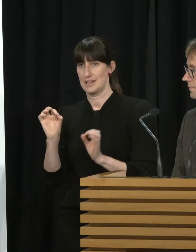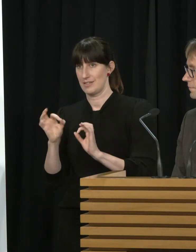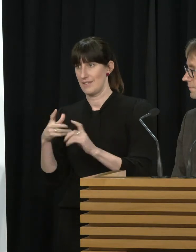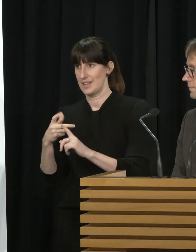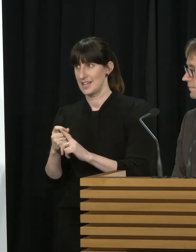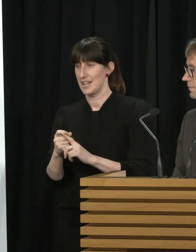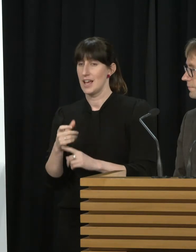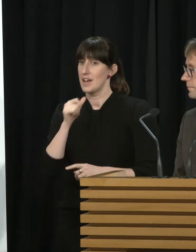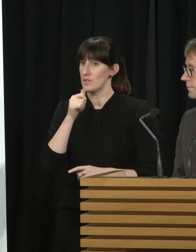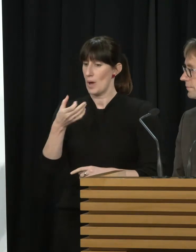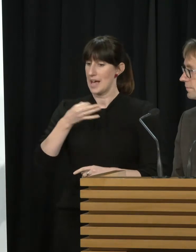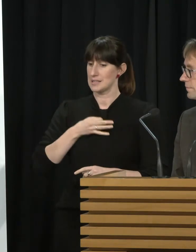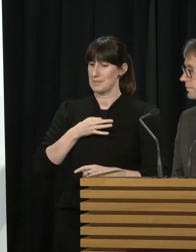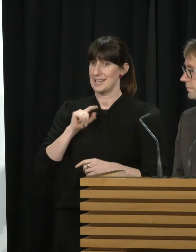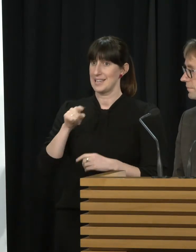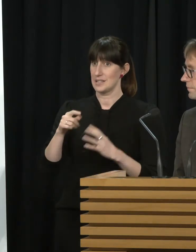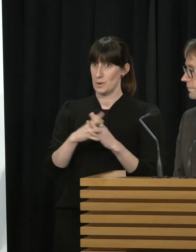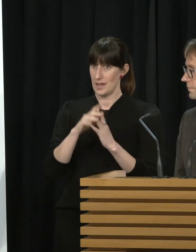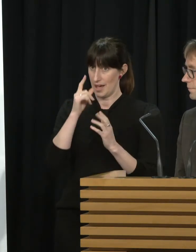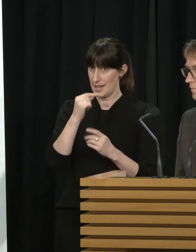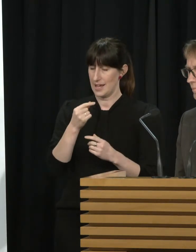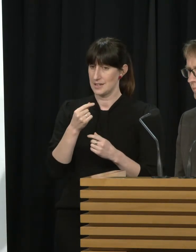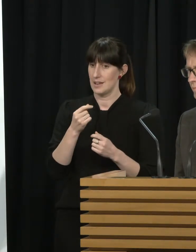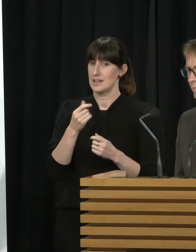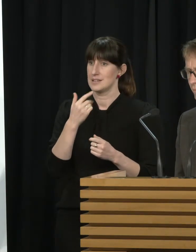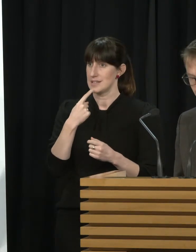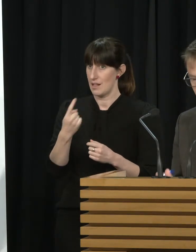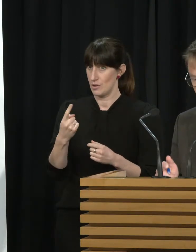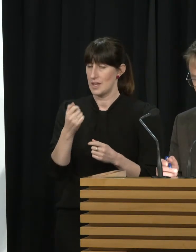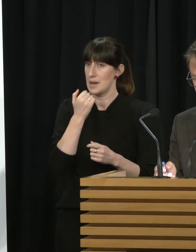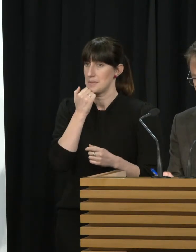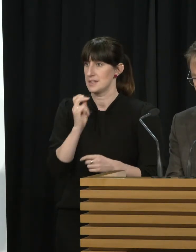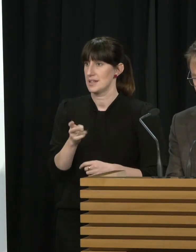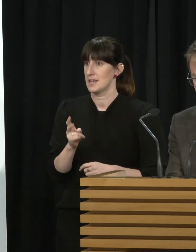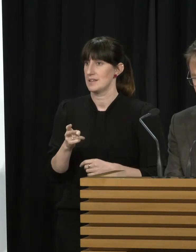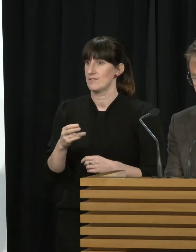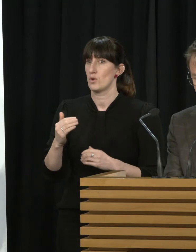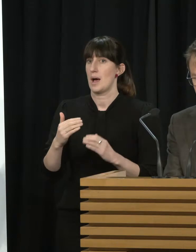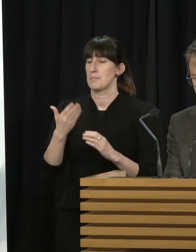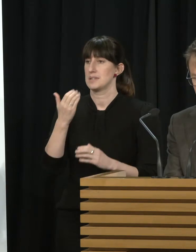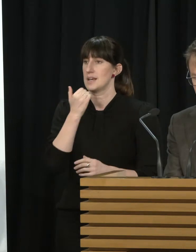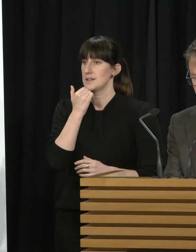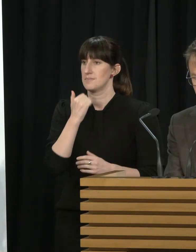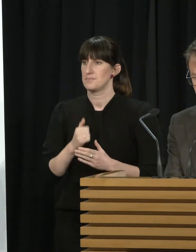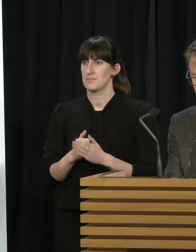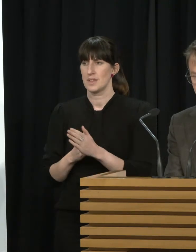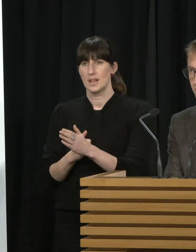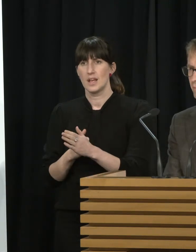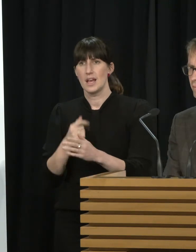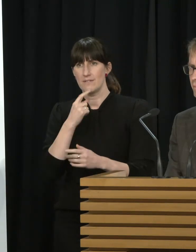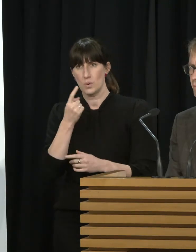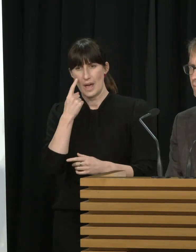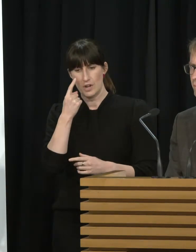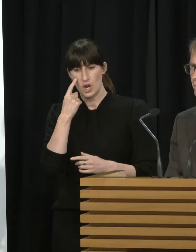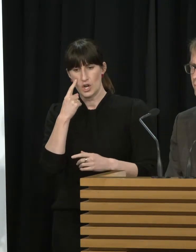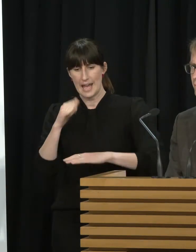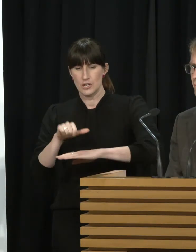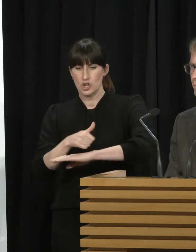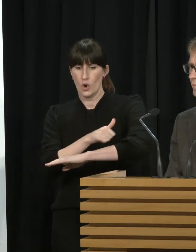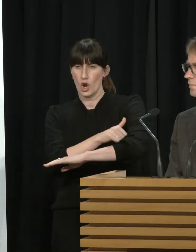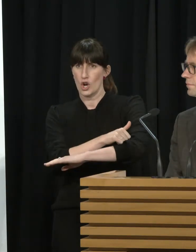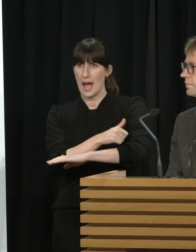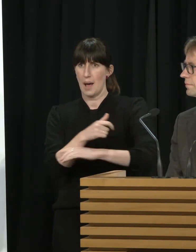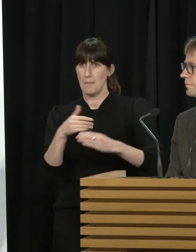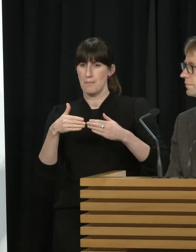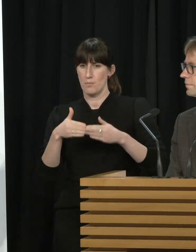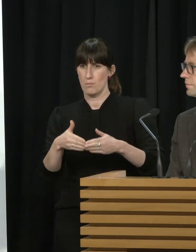me again next week, I'm happy to provide an update on those numbers. So when you look at what happened with the Port of Tauranga and how low that number was that just like a stroke of really